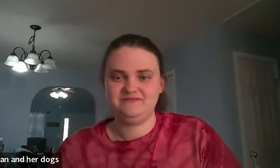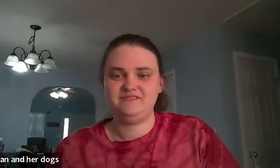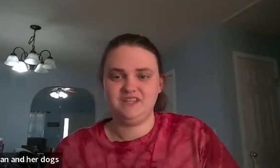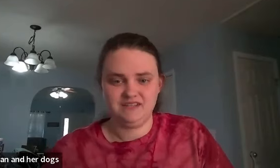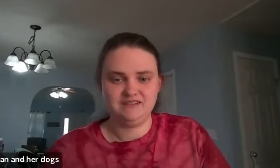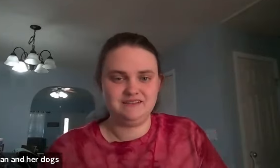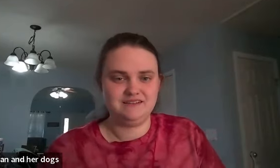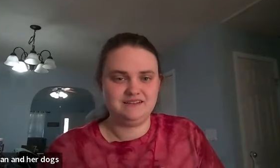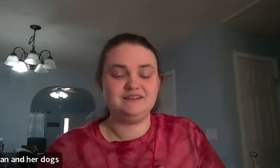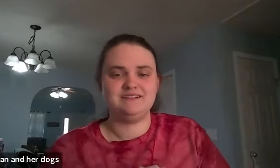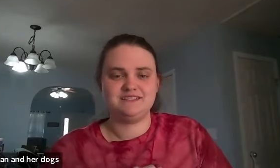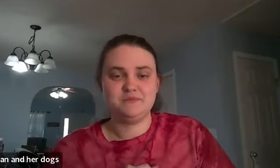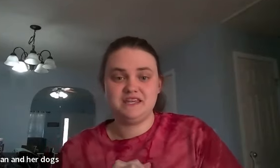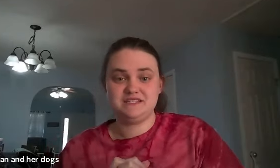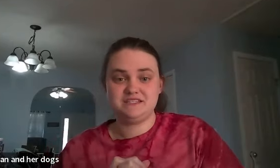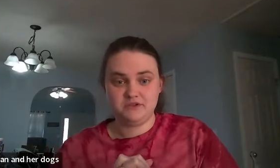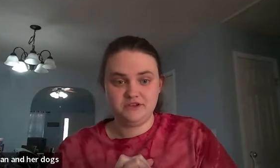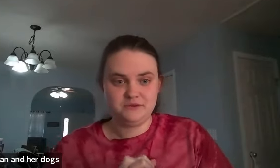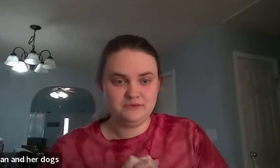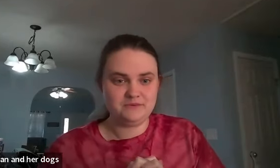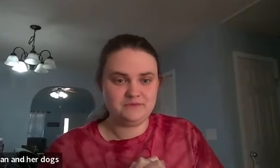V, awesome. Then W,